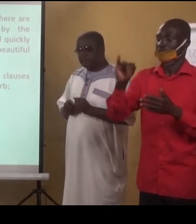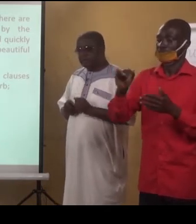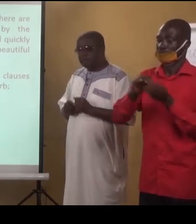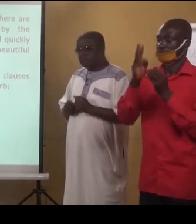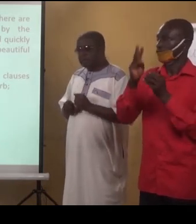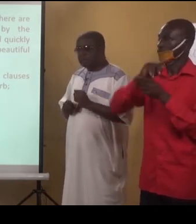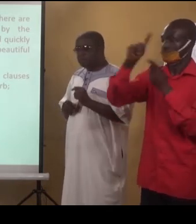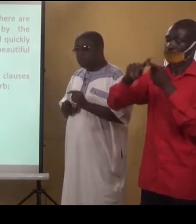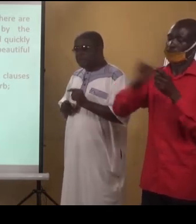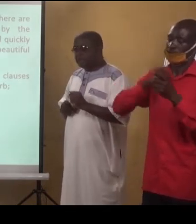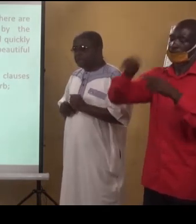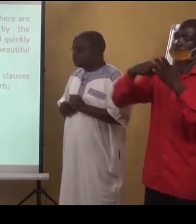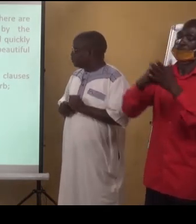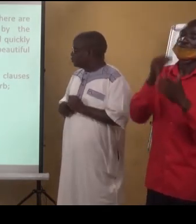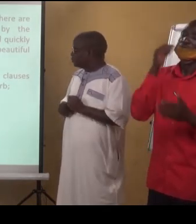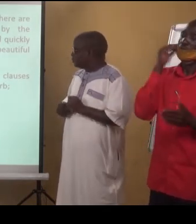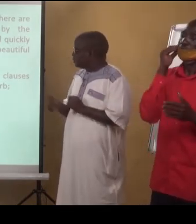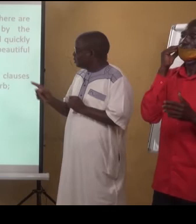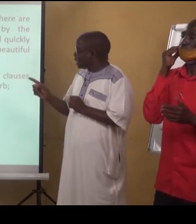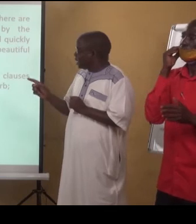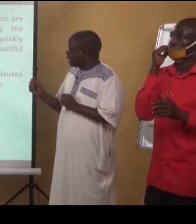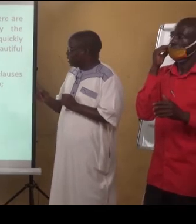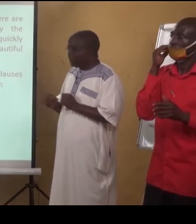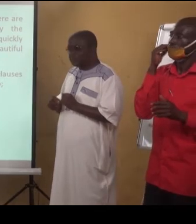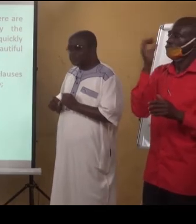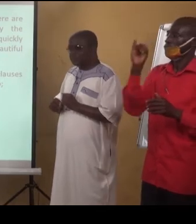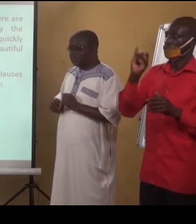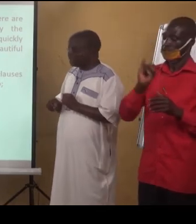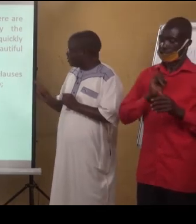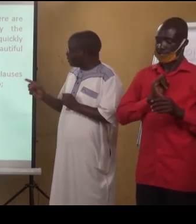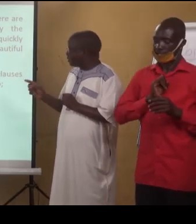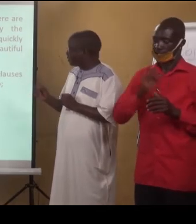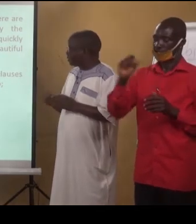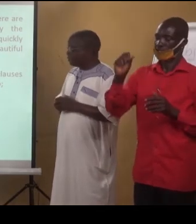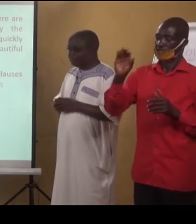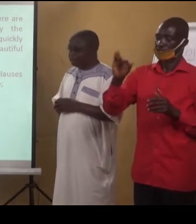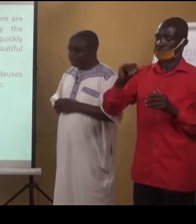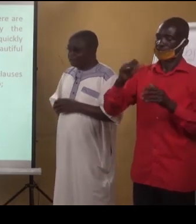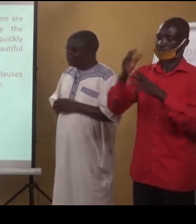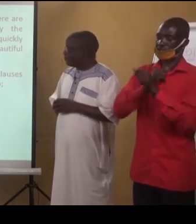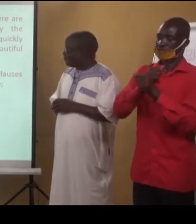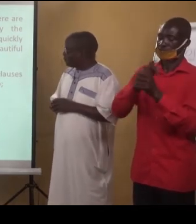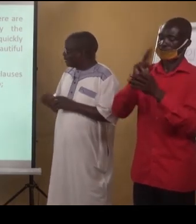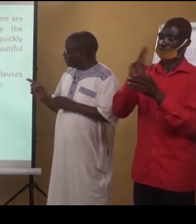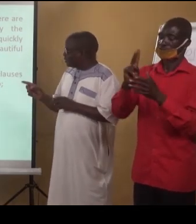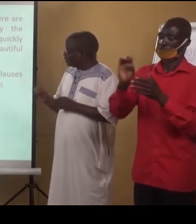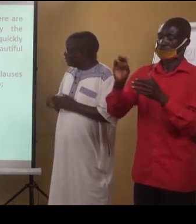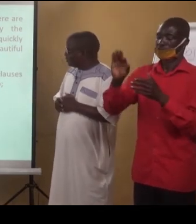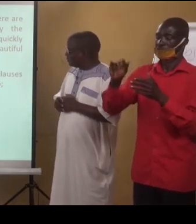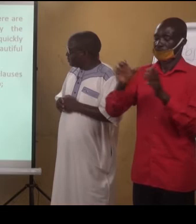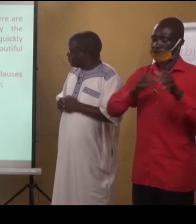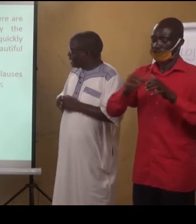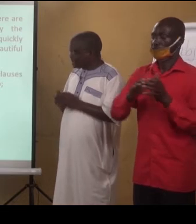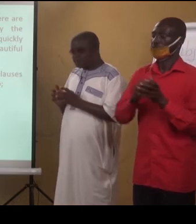home. When I got home. I, subject, got, verb. Number